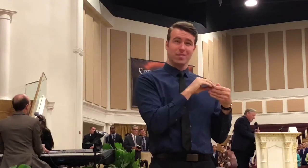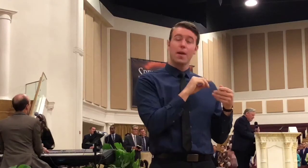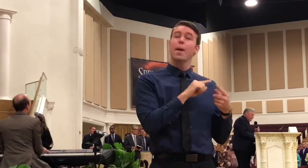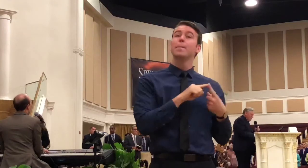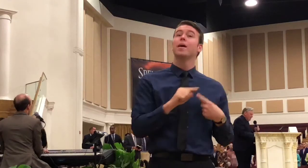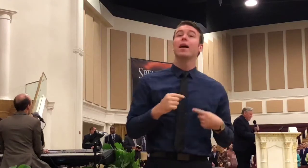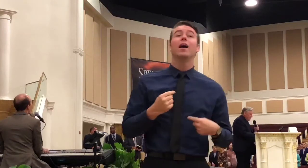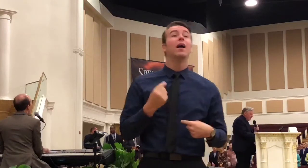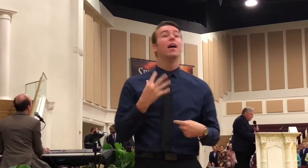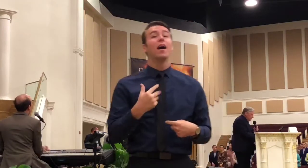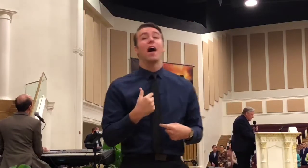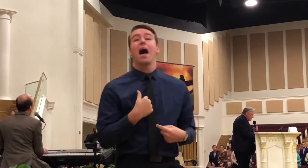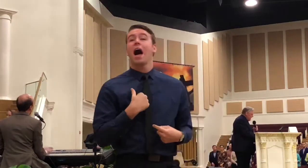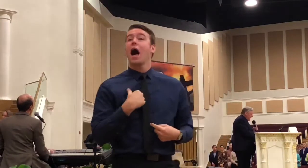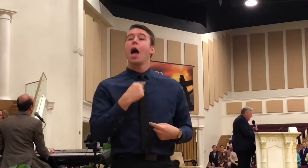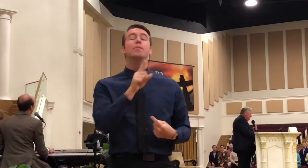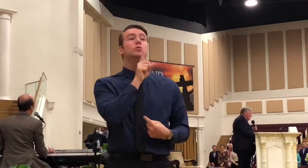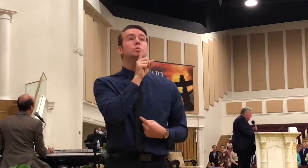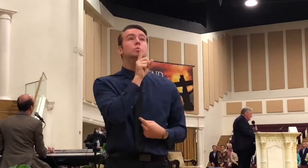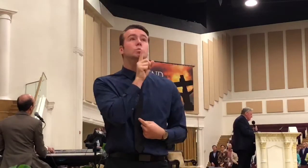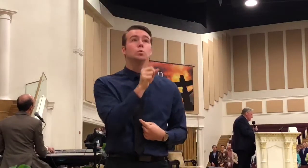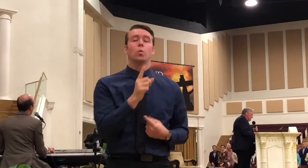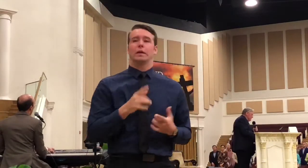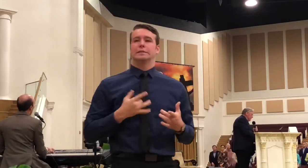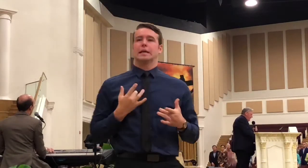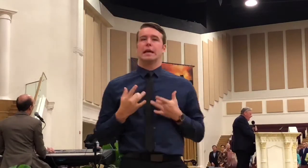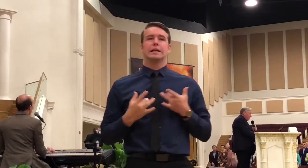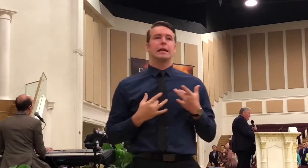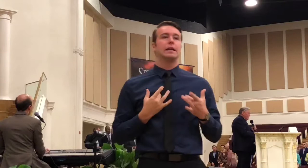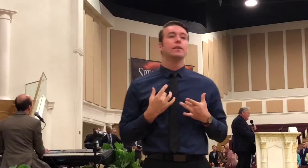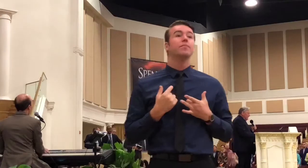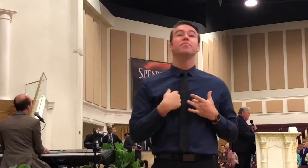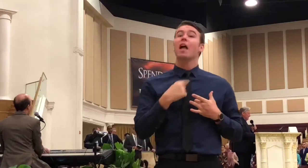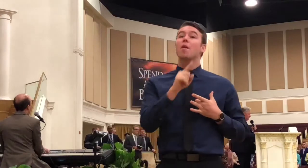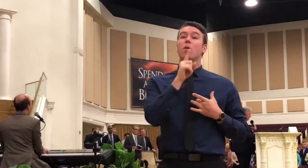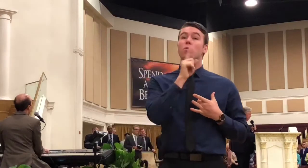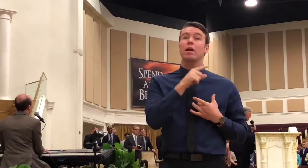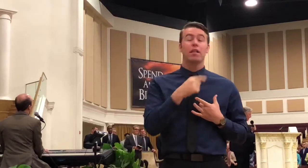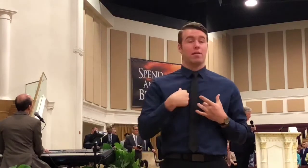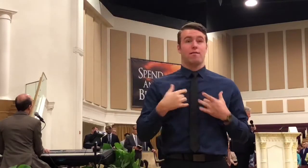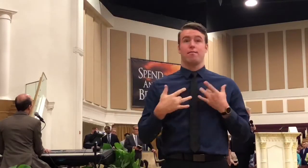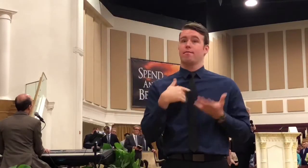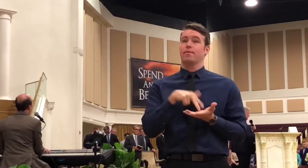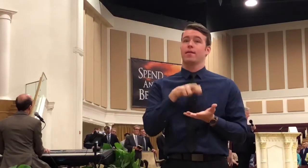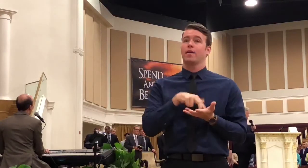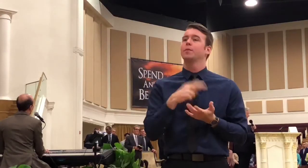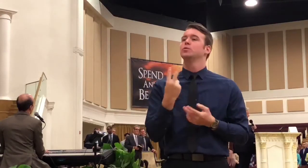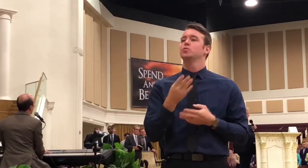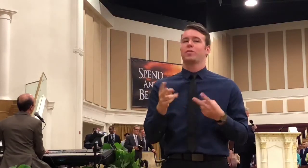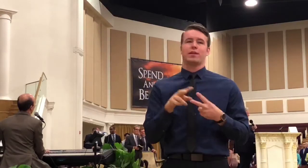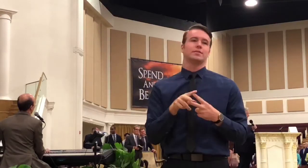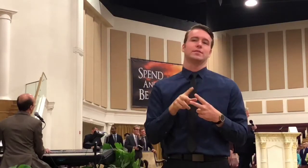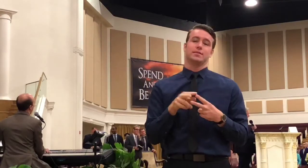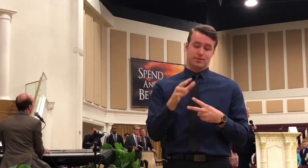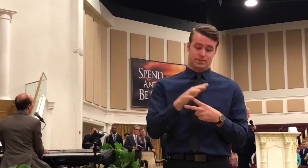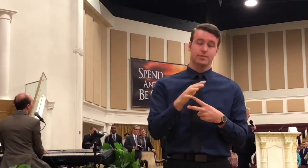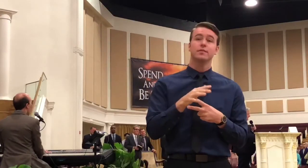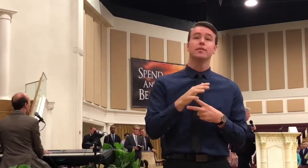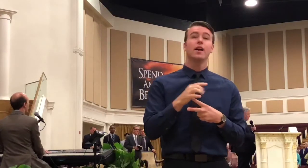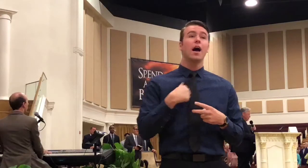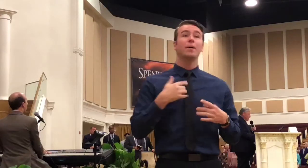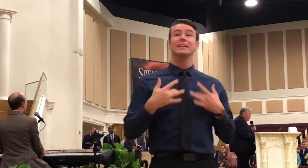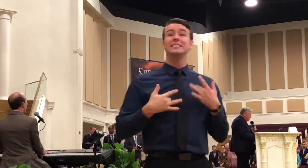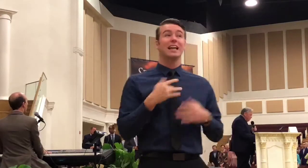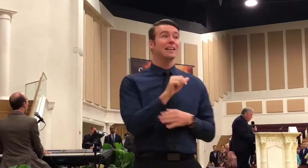But I am so excited. I'm really excited about two things. I'm excited about how good